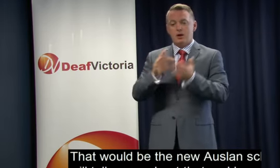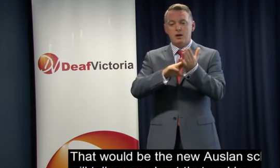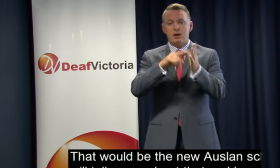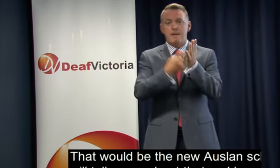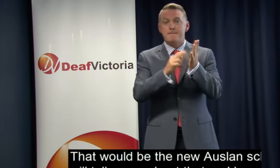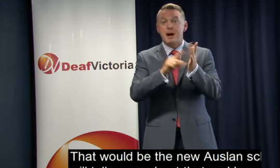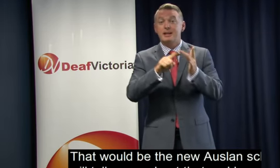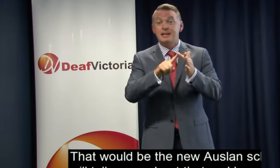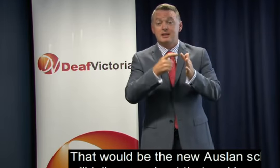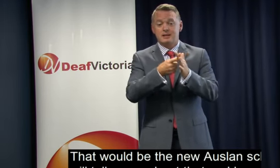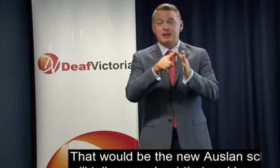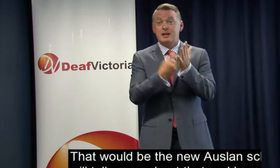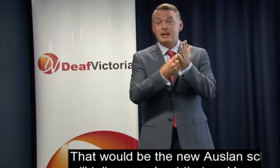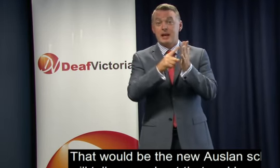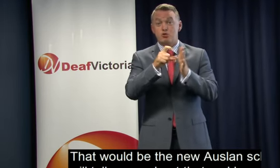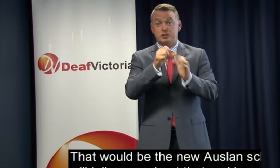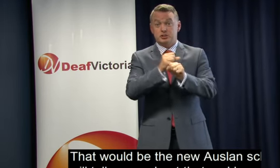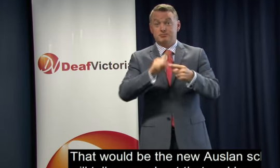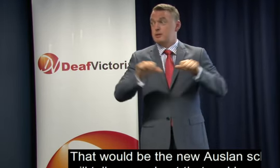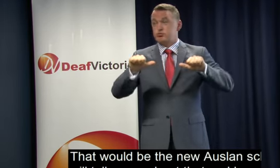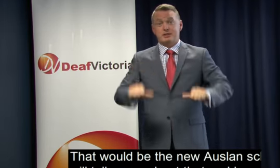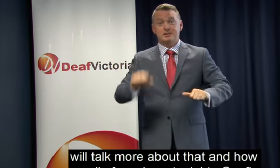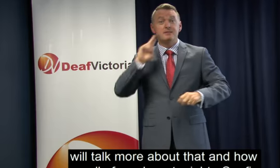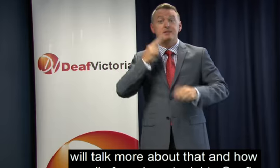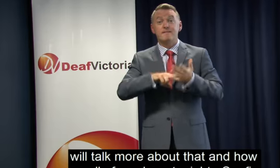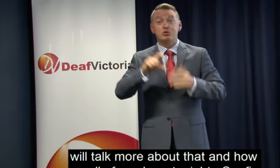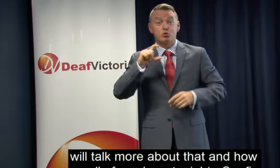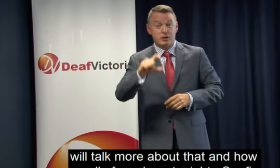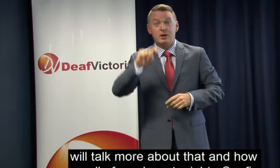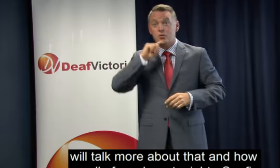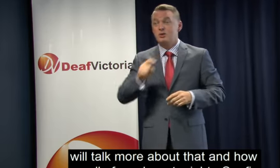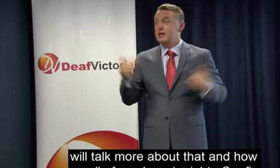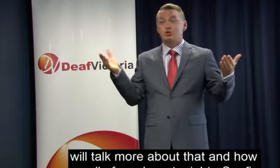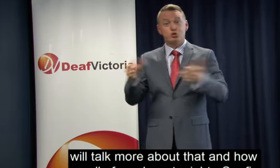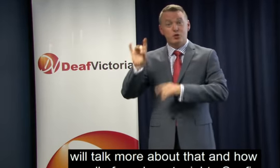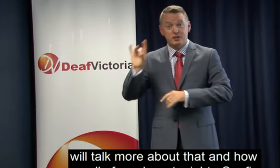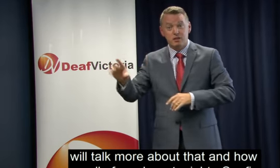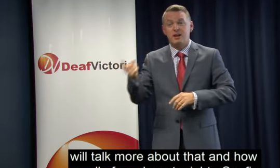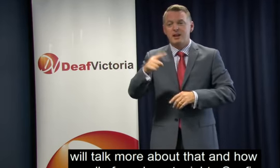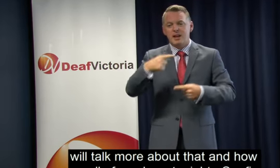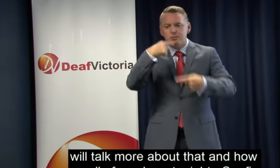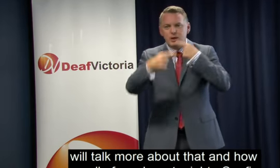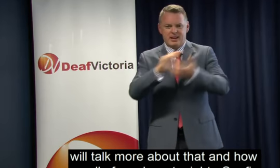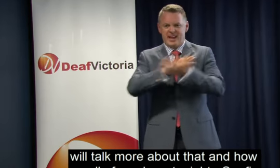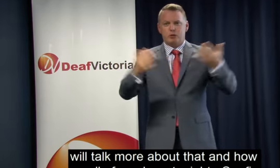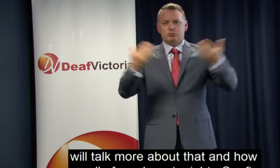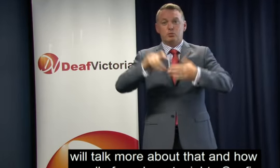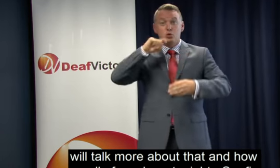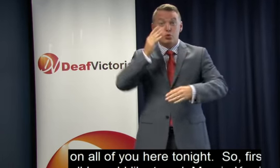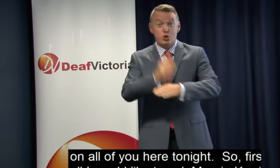So first of all, I'd like to ask Marnie Kerridge, who is President of Deaf Victoria, and she will introduce herself and